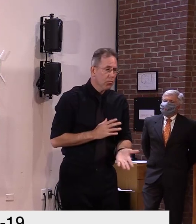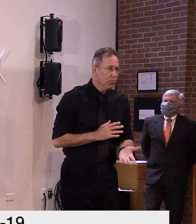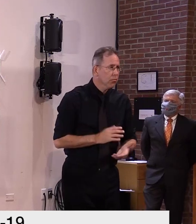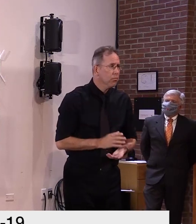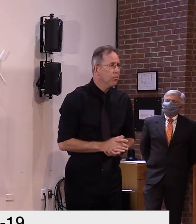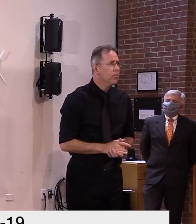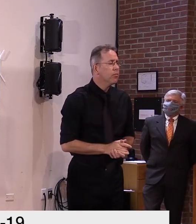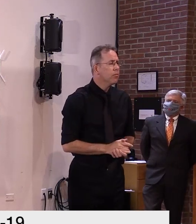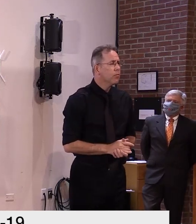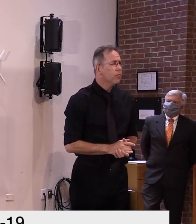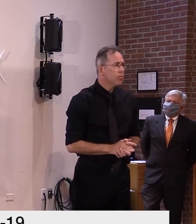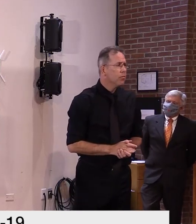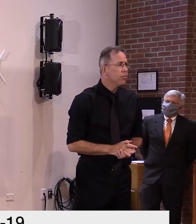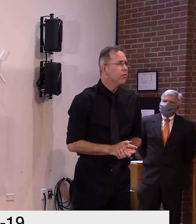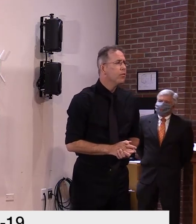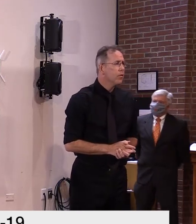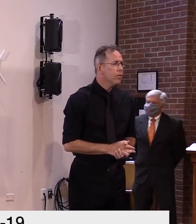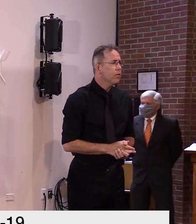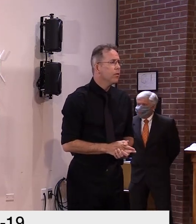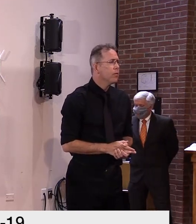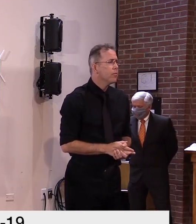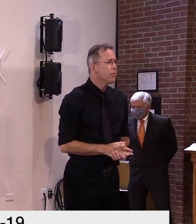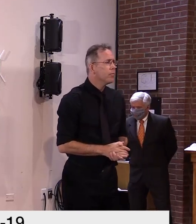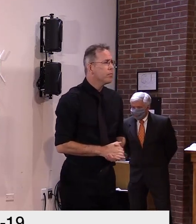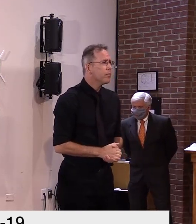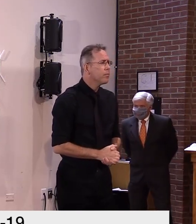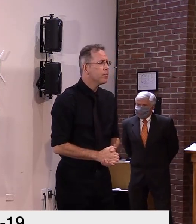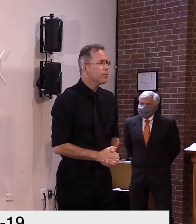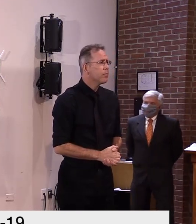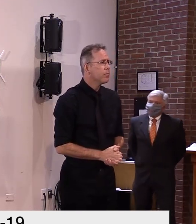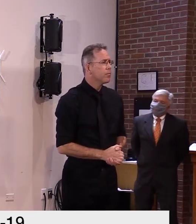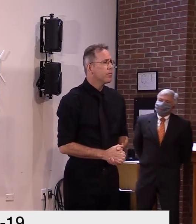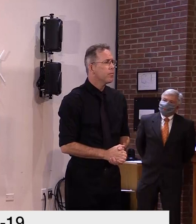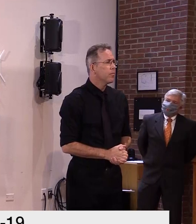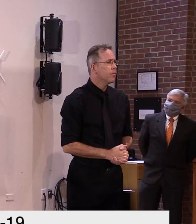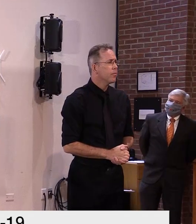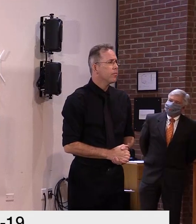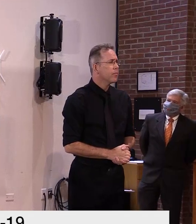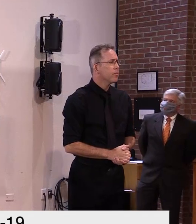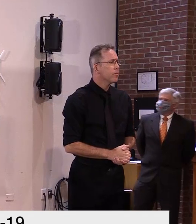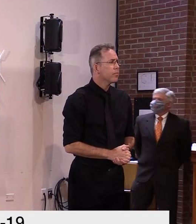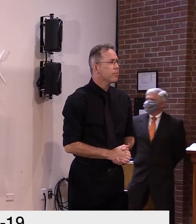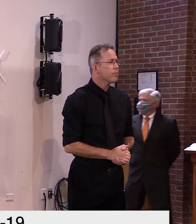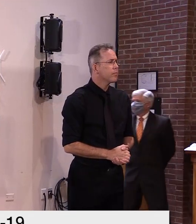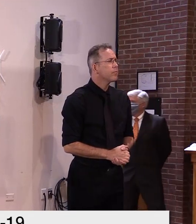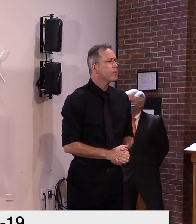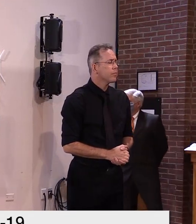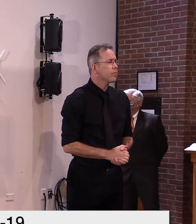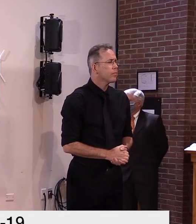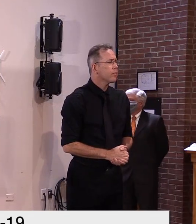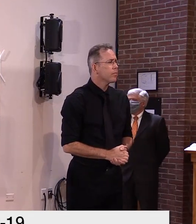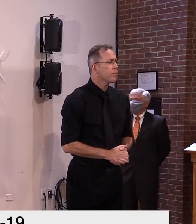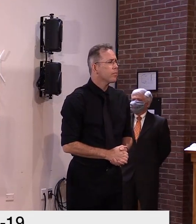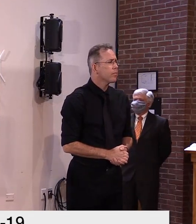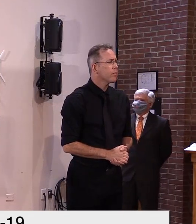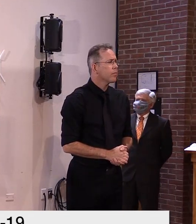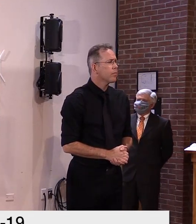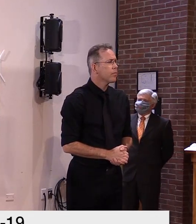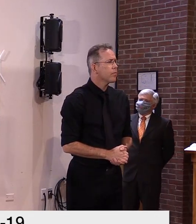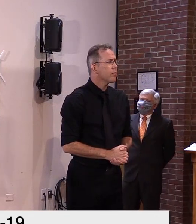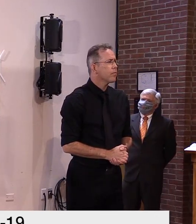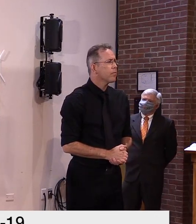just wanted to follow up on Guy Page's numbers, since I'm sure people have been waiting with bated breath to hear that. And we looked